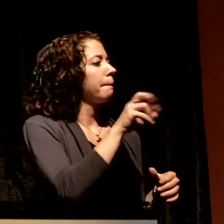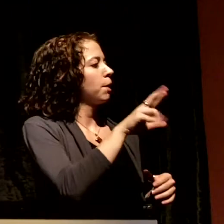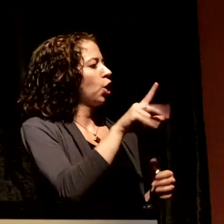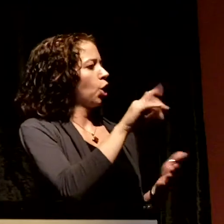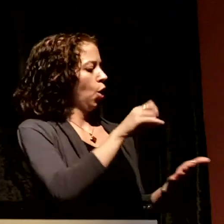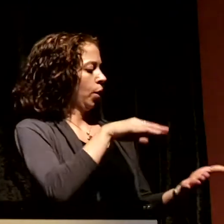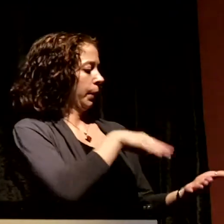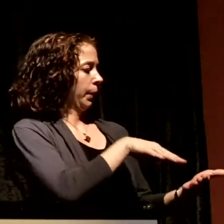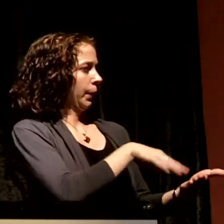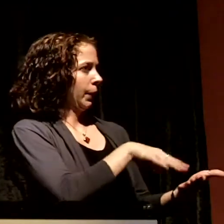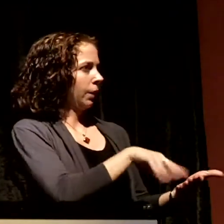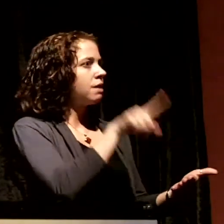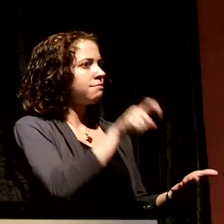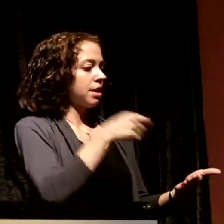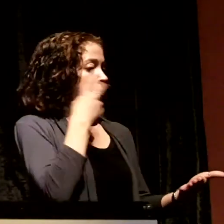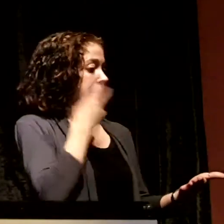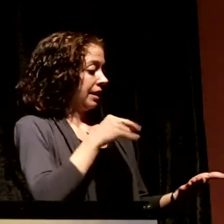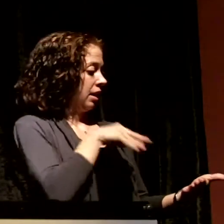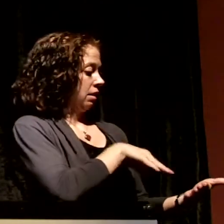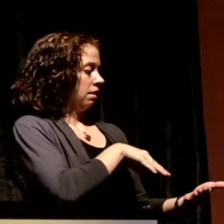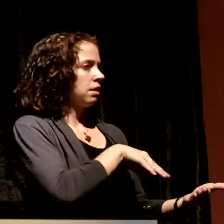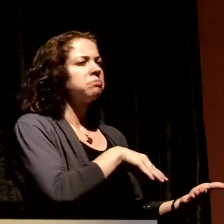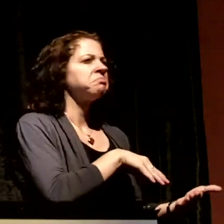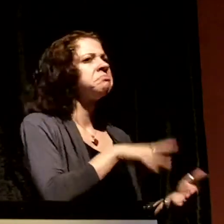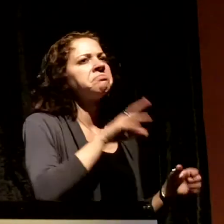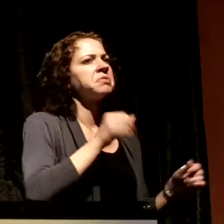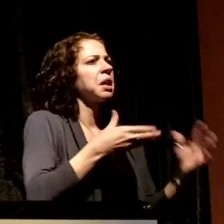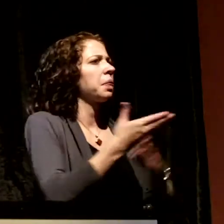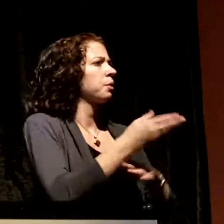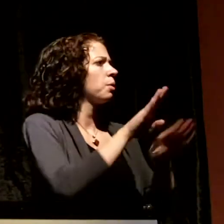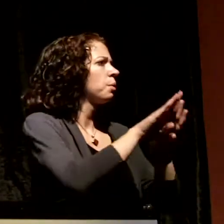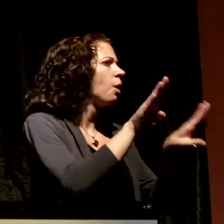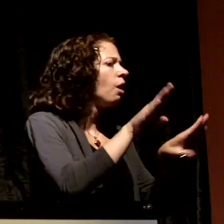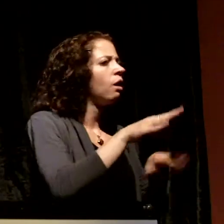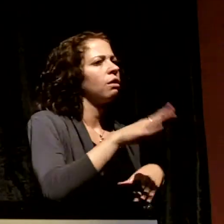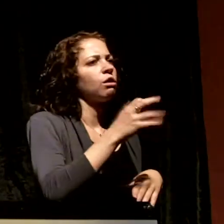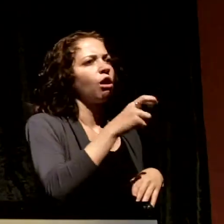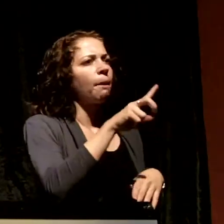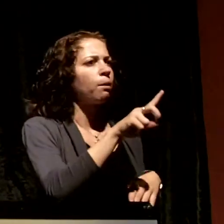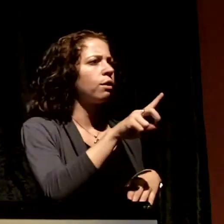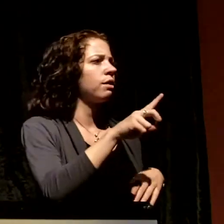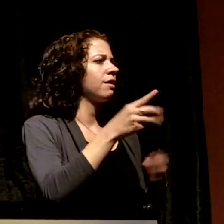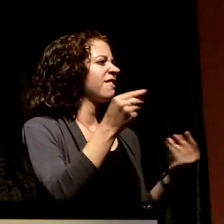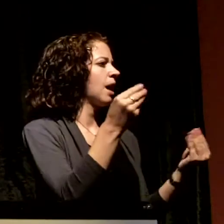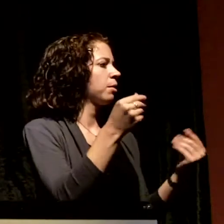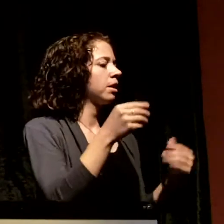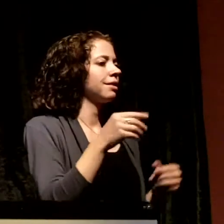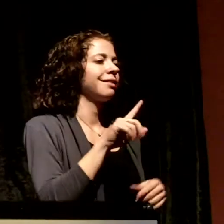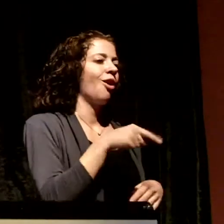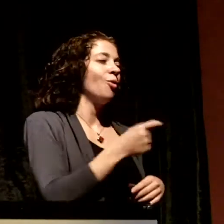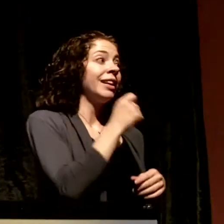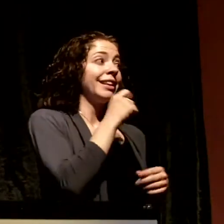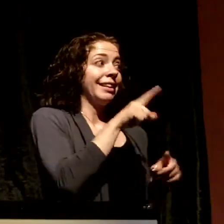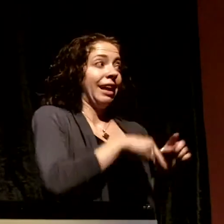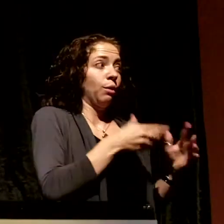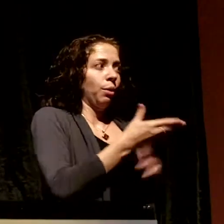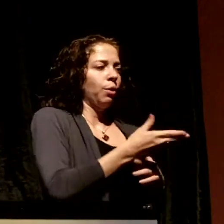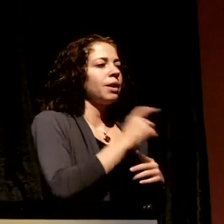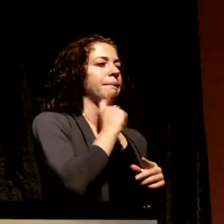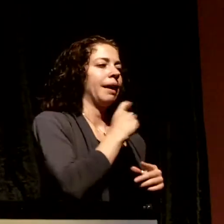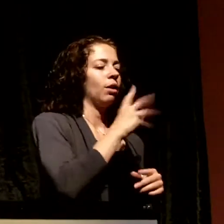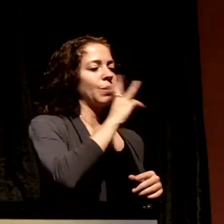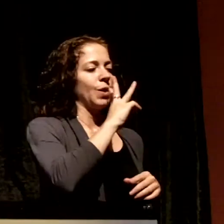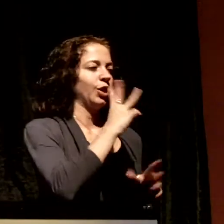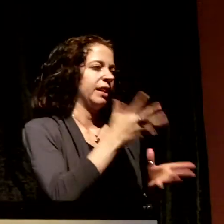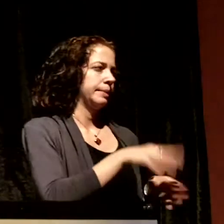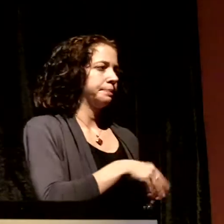read these tags. You can read them through drywall, through cardboard, through fabric, just about anything except metal and water. So